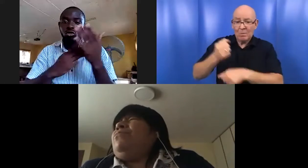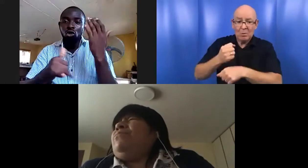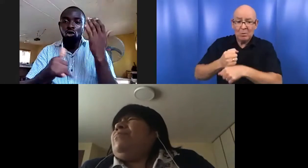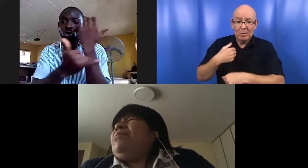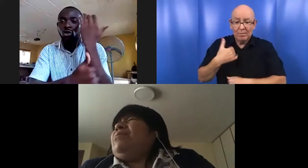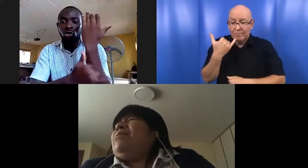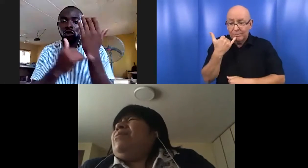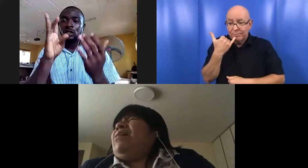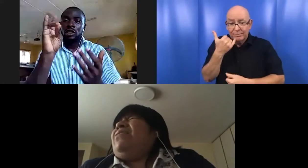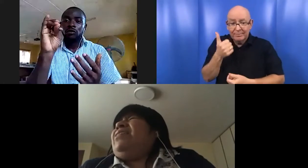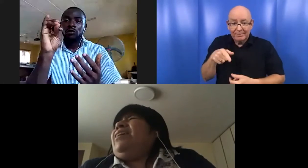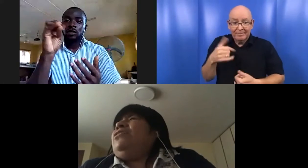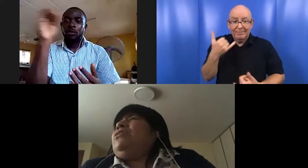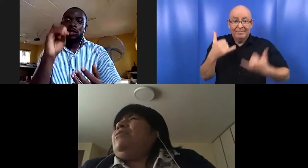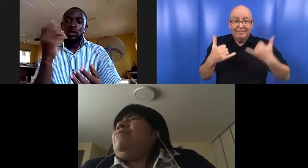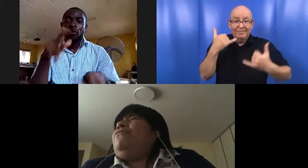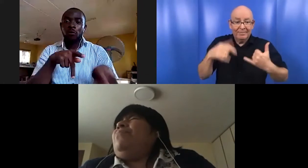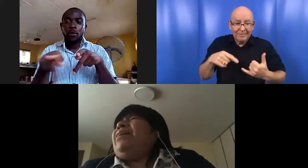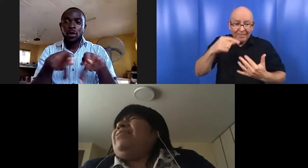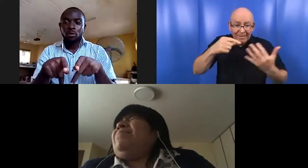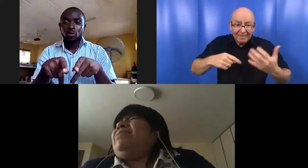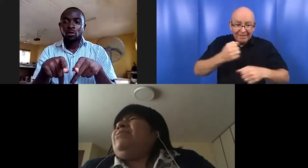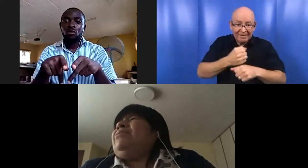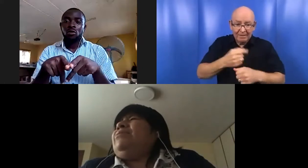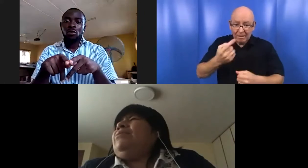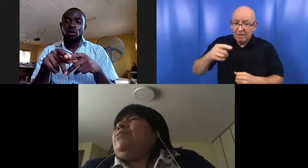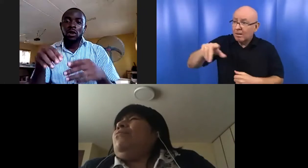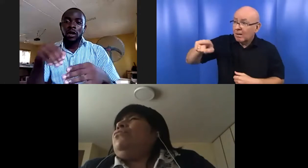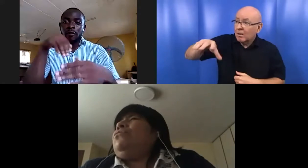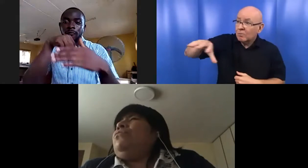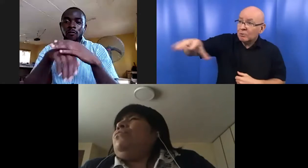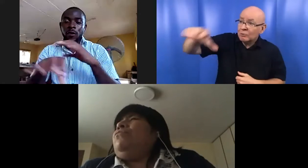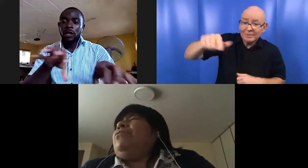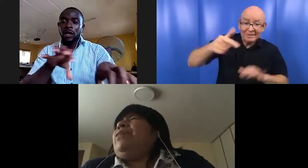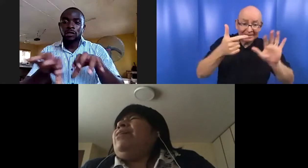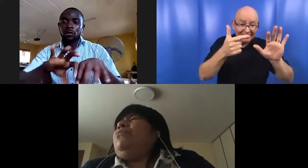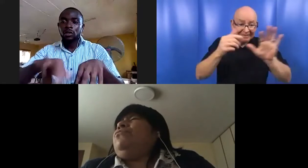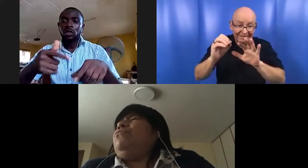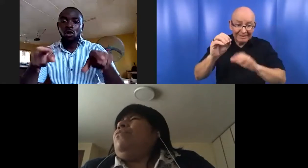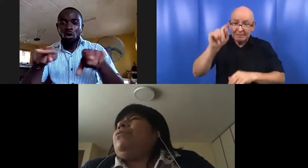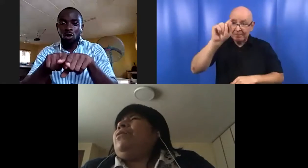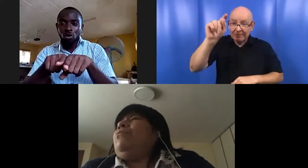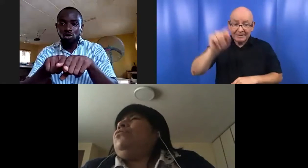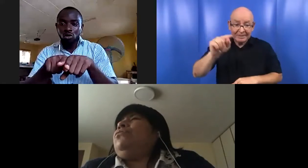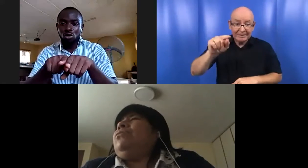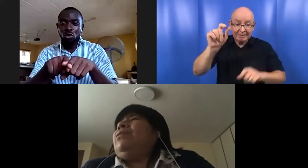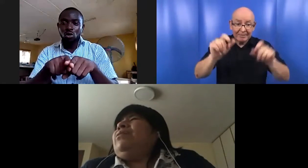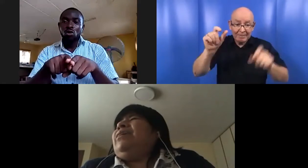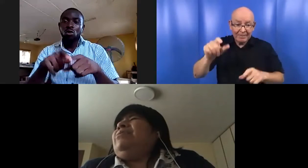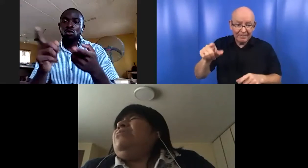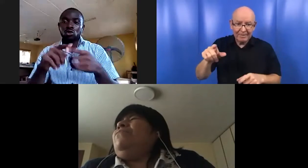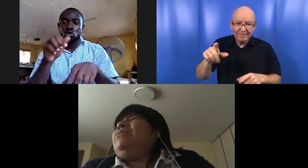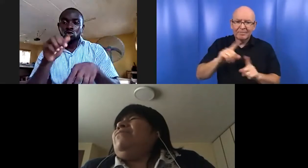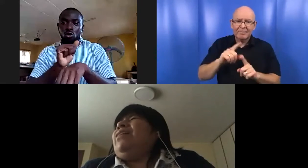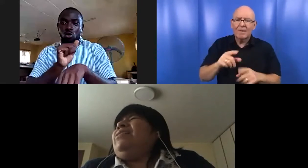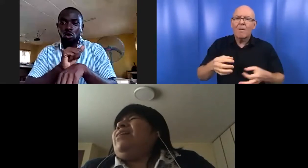people are engaged in informal activities, they also were not able to work, and also they did